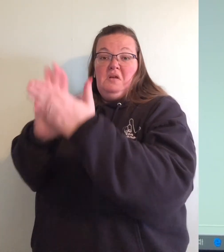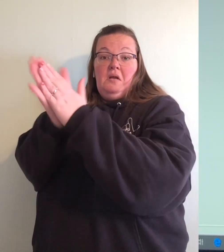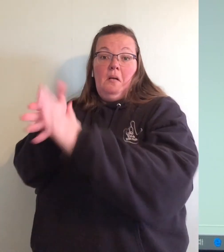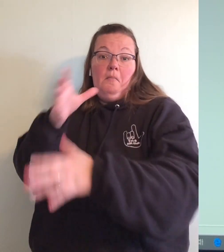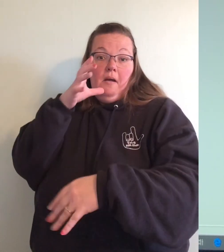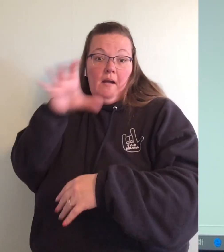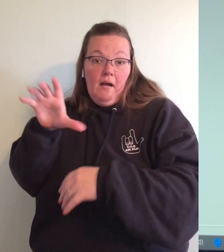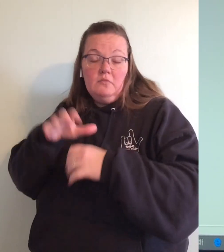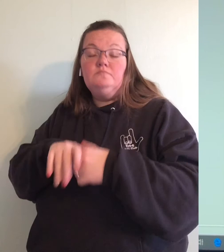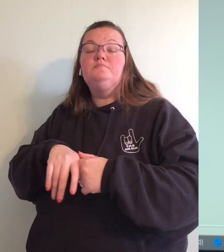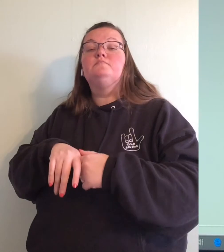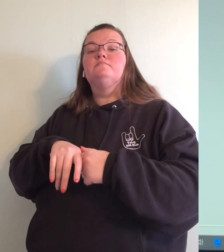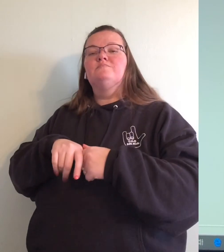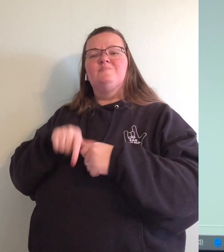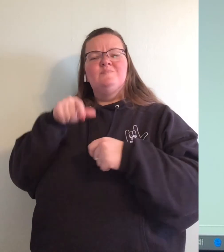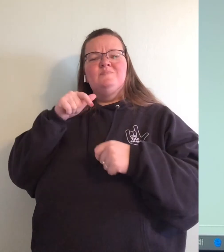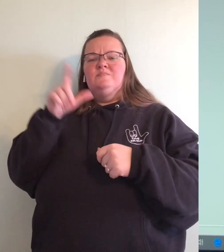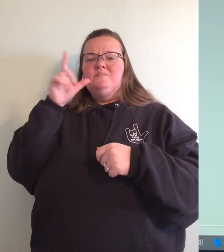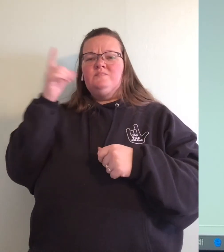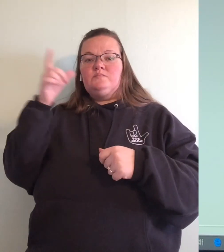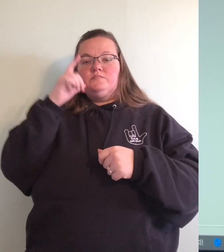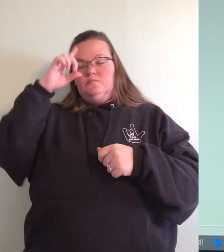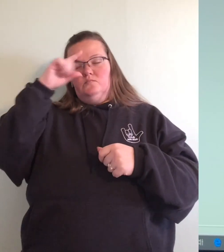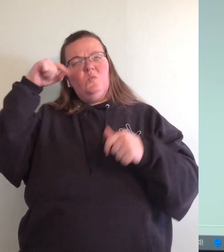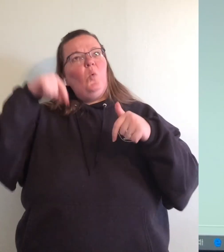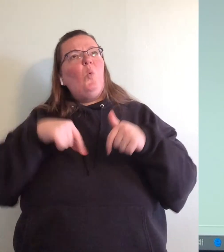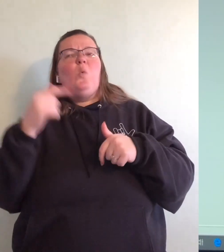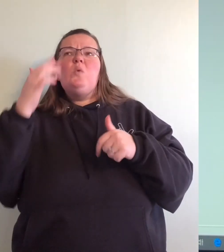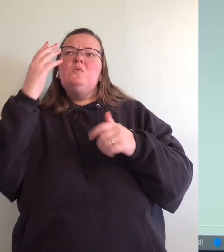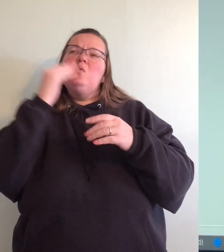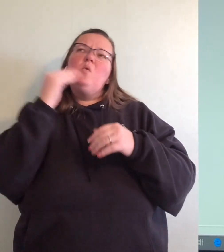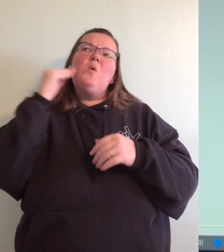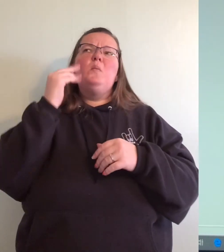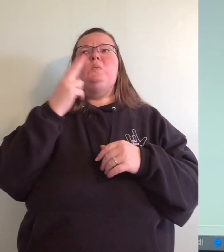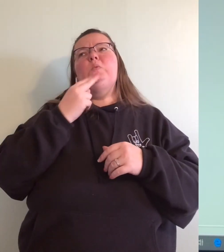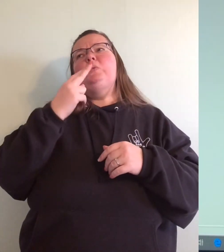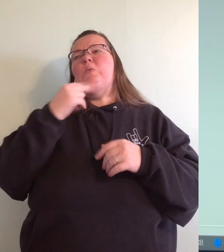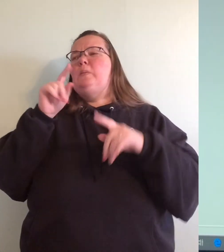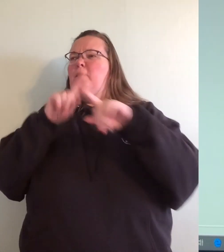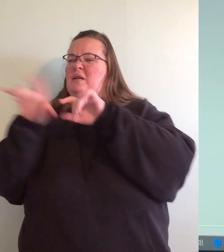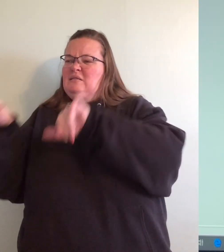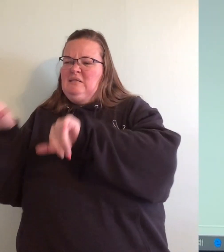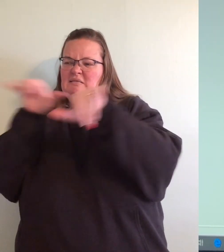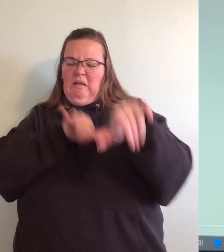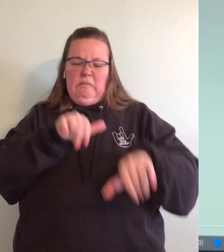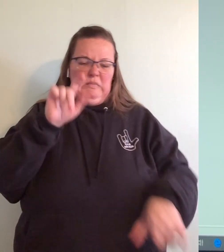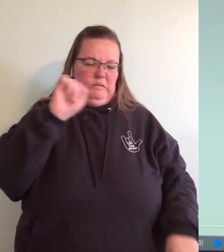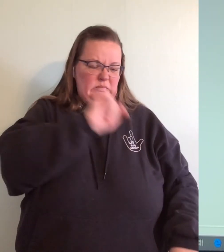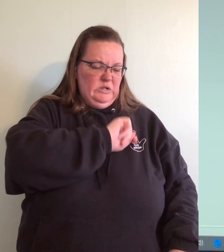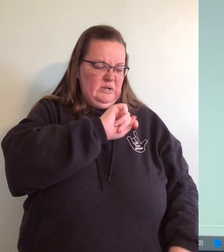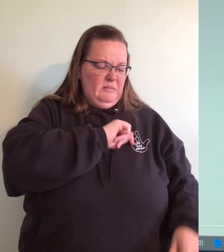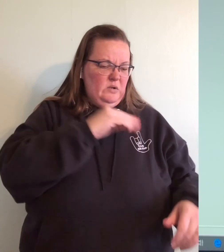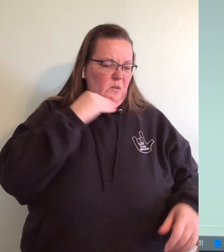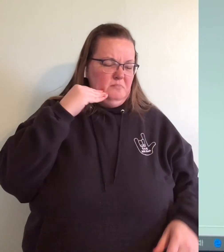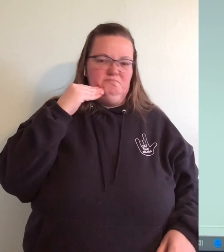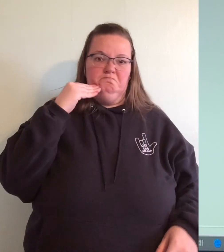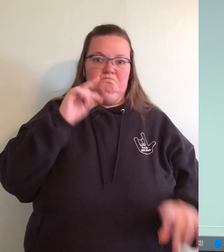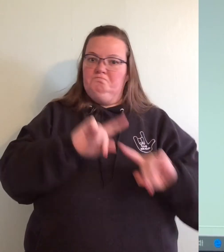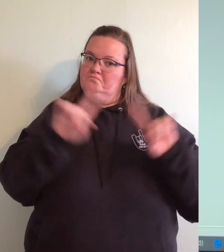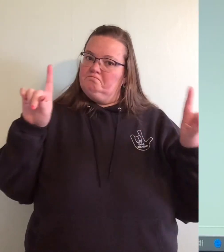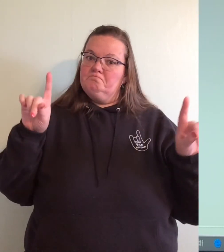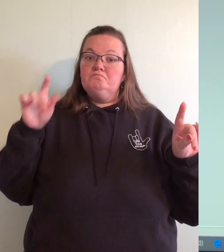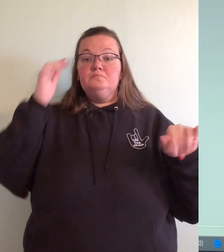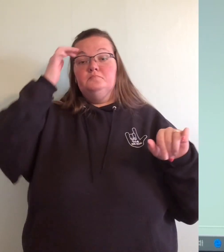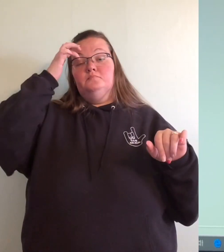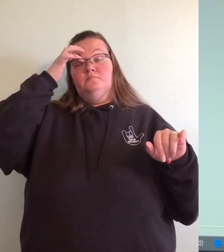Lucy thought the Beavers had a very snug little home, though it was not at all like Mr. Tumnus's cave. There were no books or pictures, and instead